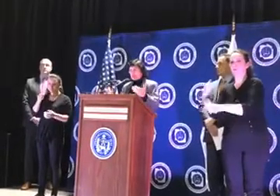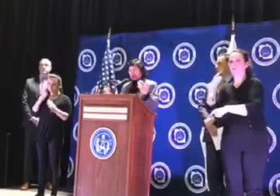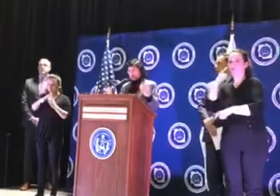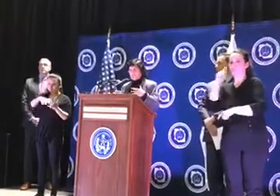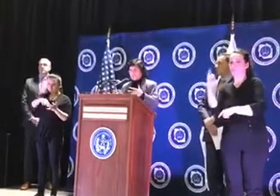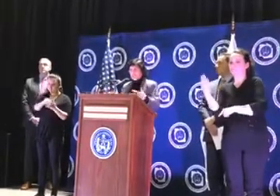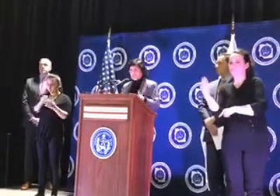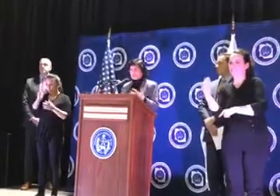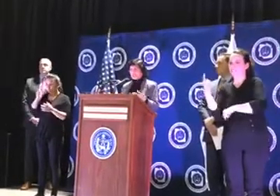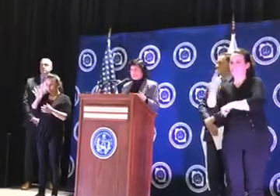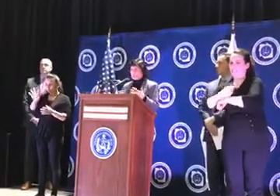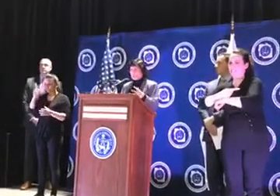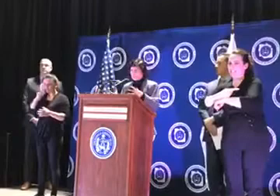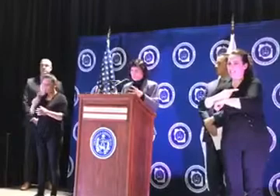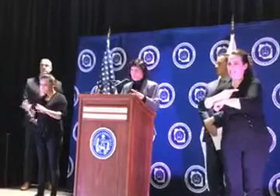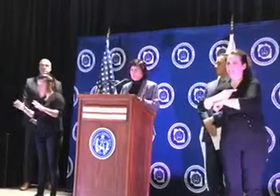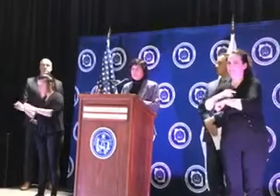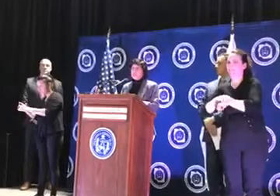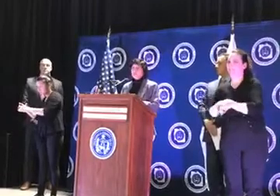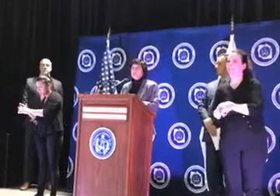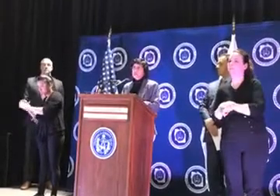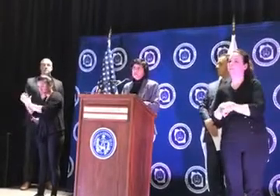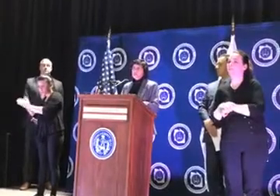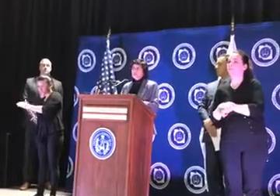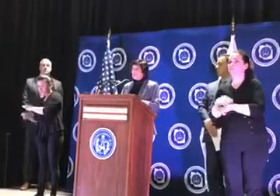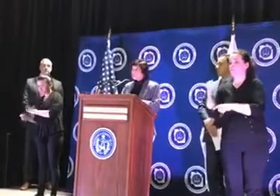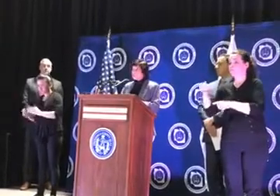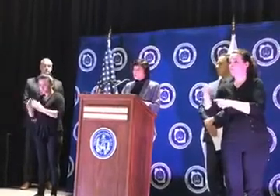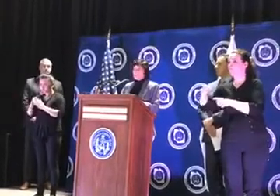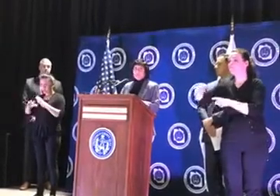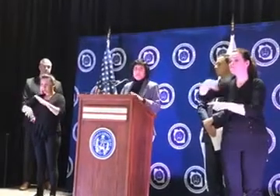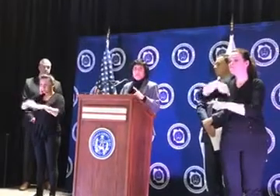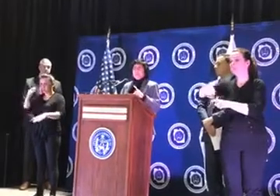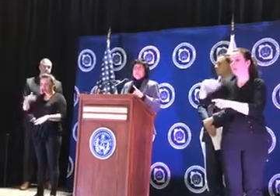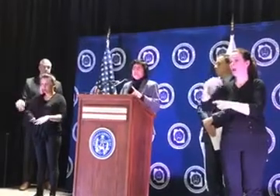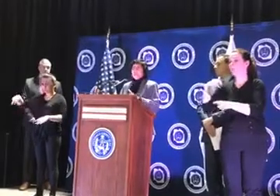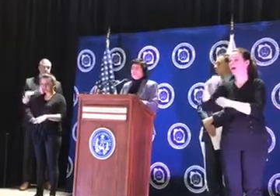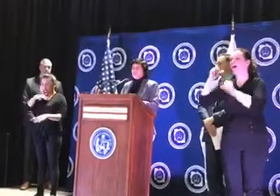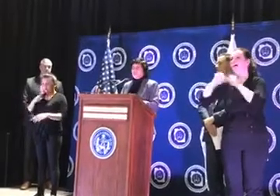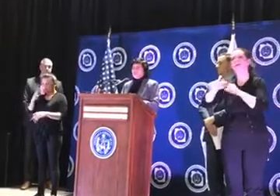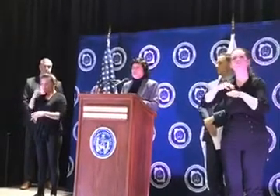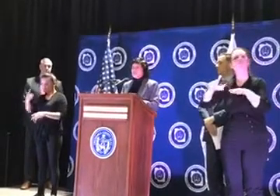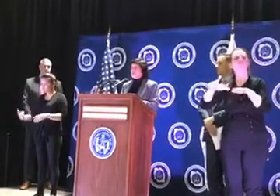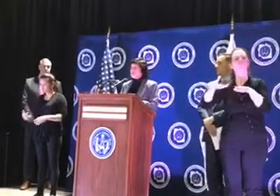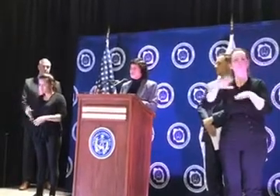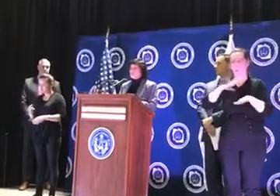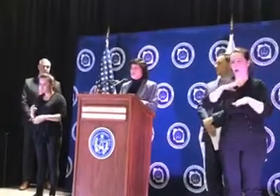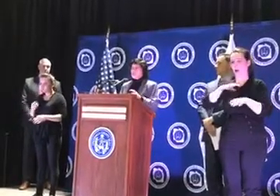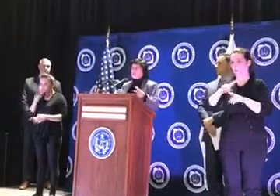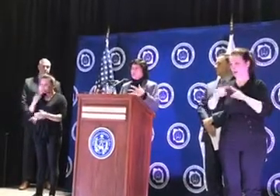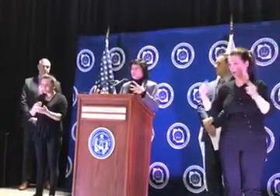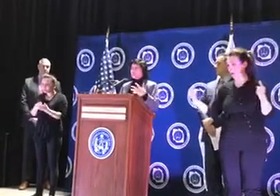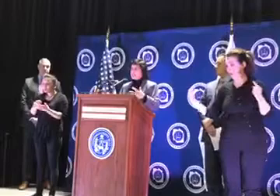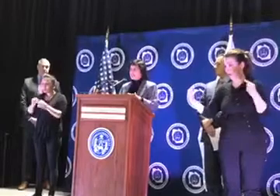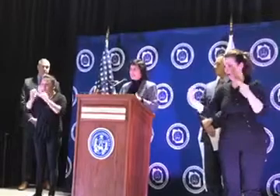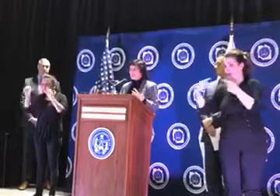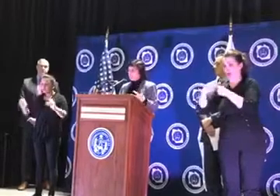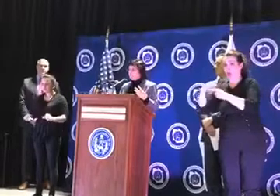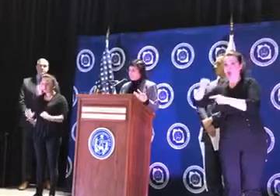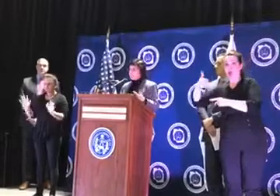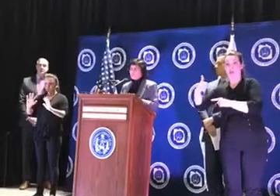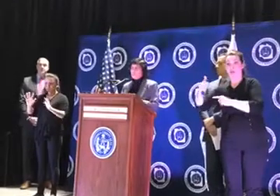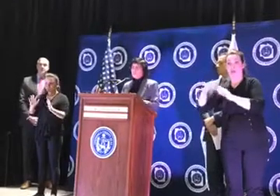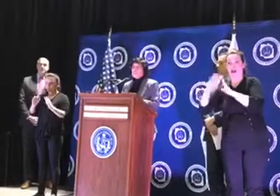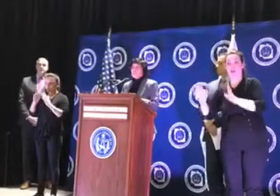be outside of their house or something within their territory, but no grocery shopping, no social interaction